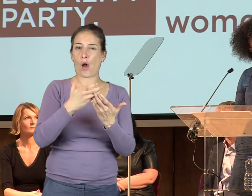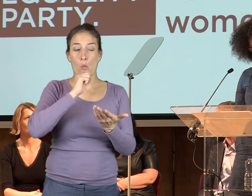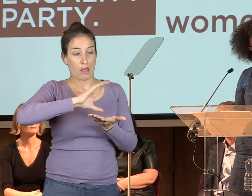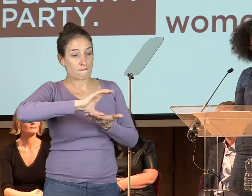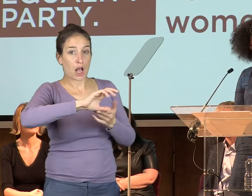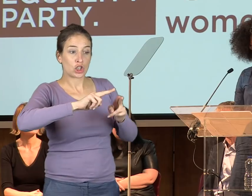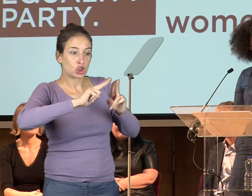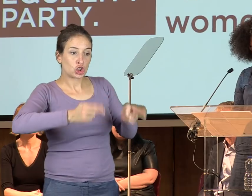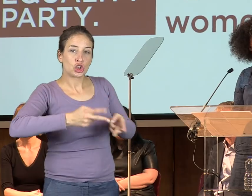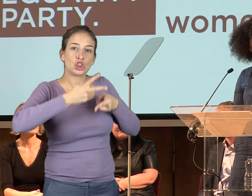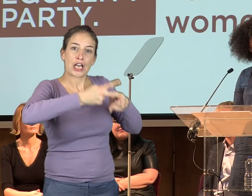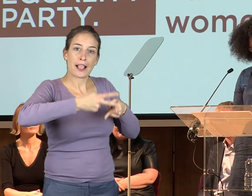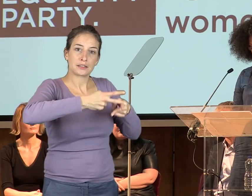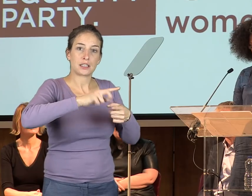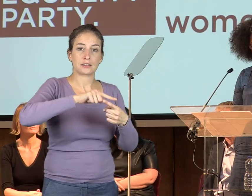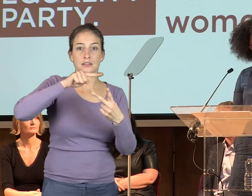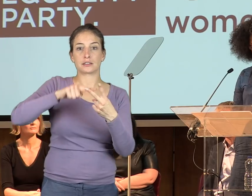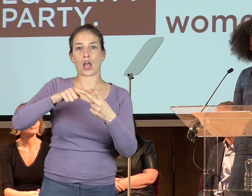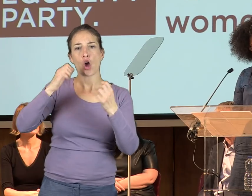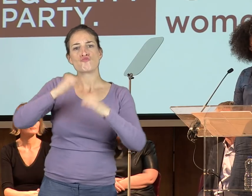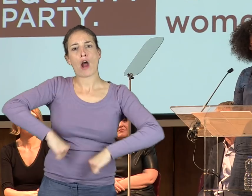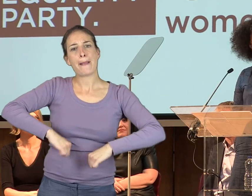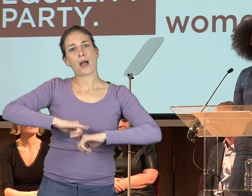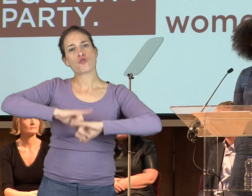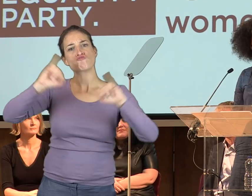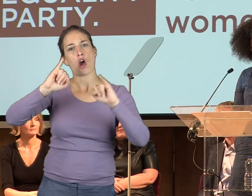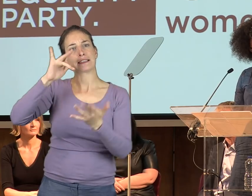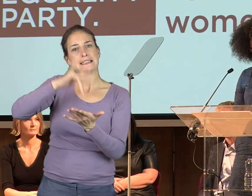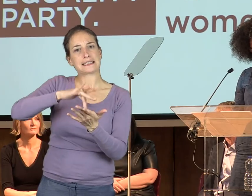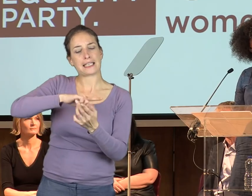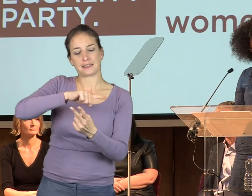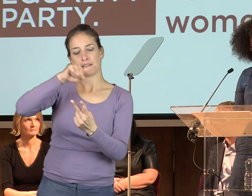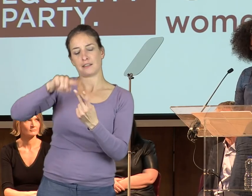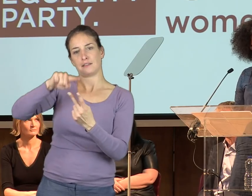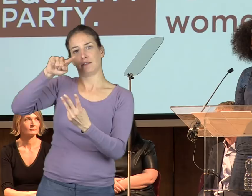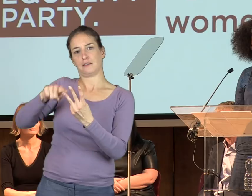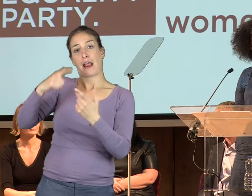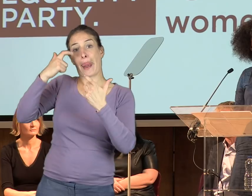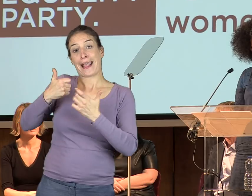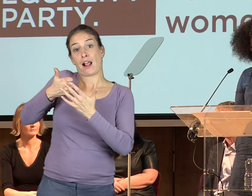shelters, rape crisis centres, legal aid, and family counselling.